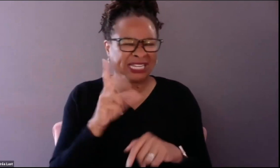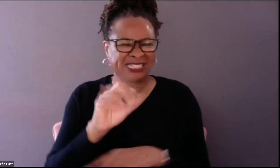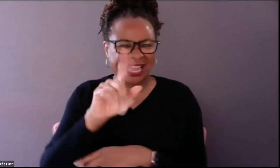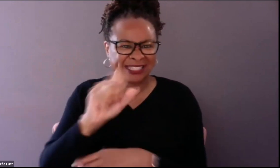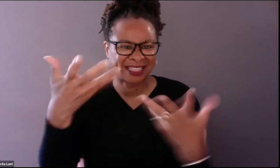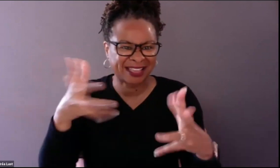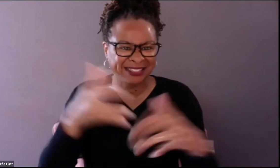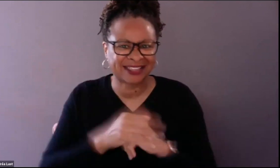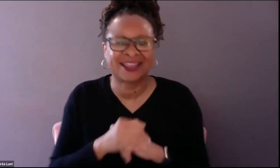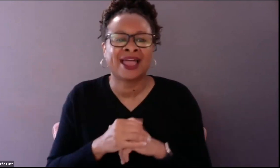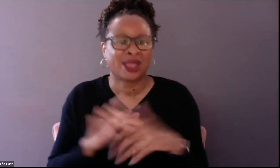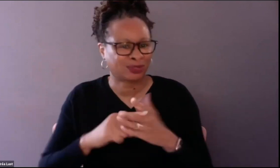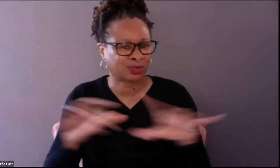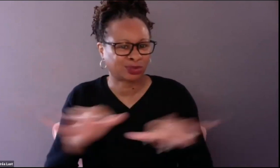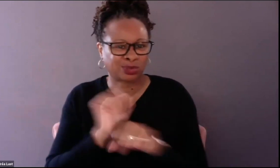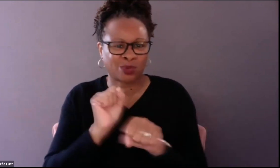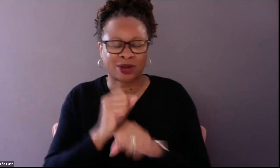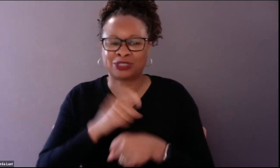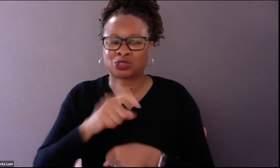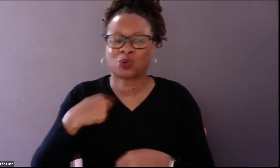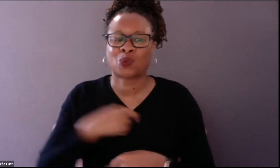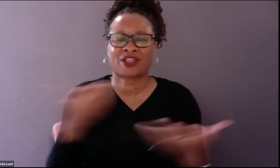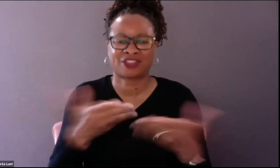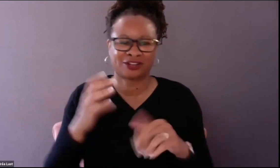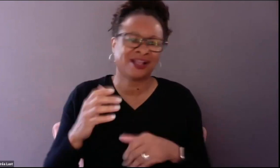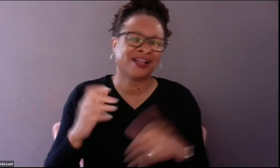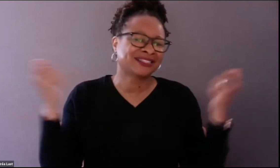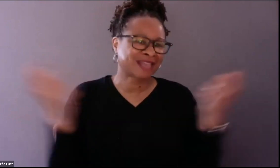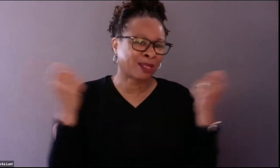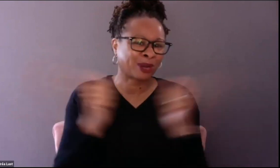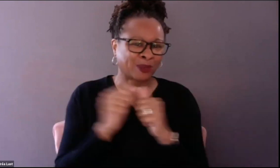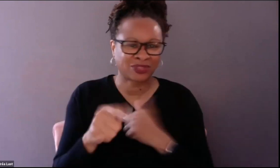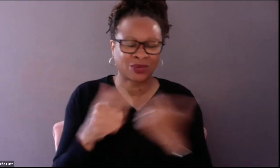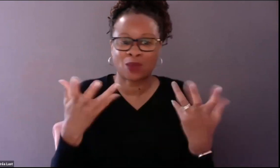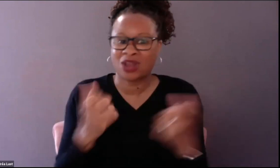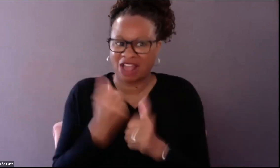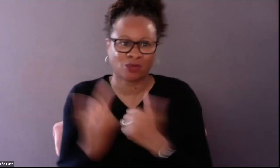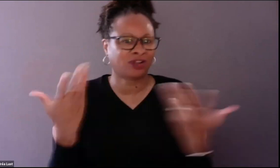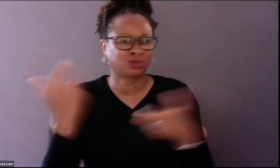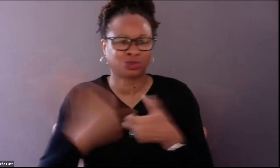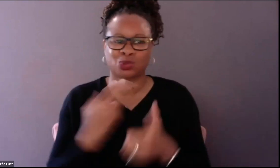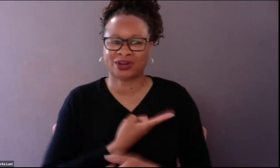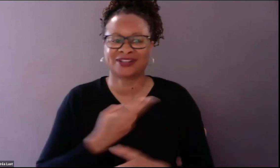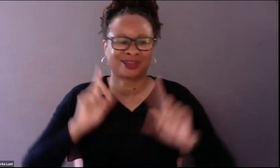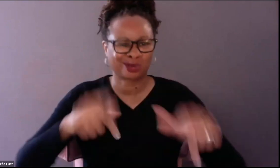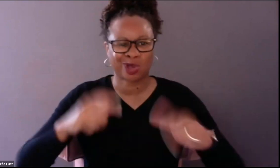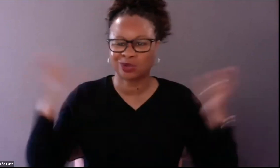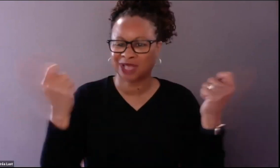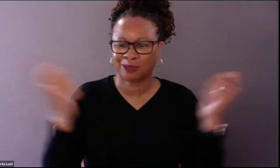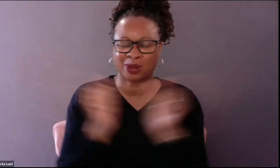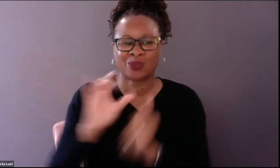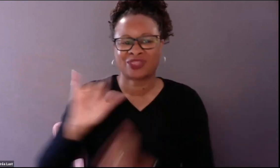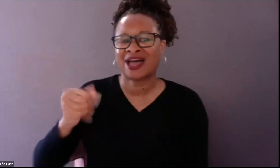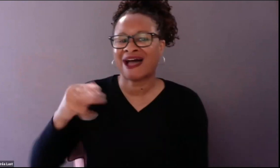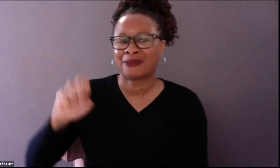we will start to do the work to make sure that we're there celebrating with you. And I would love for everyone here to join us and go celebrate with Jaime. Thank you all.